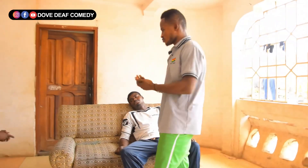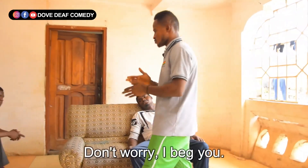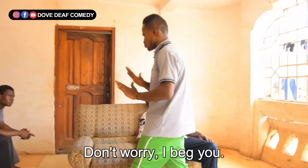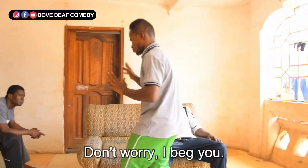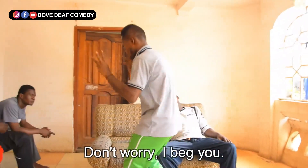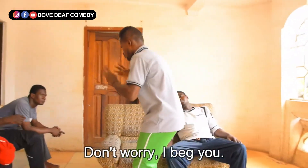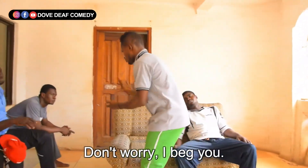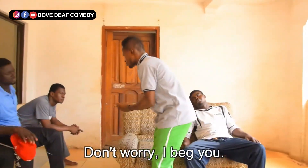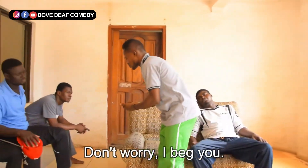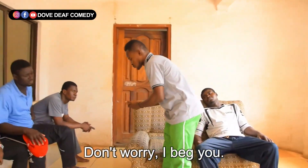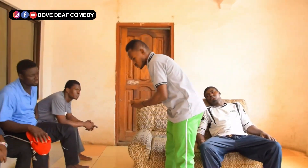Don't excuse, I beg you.